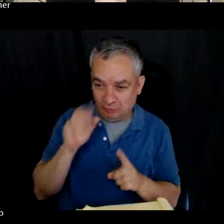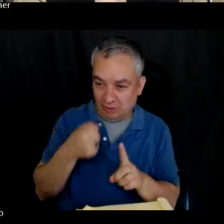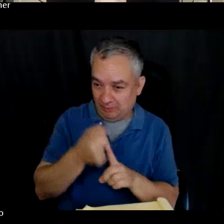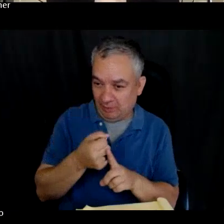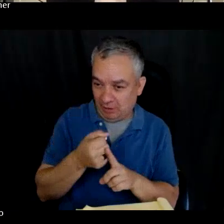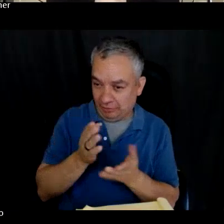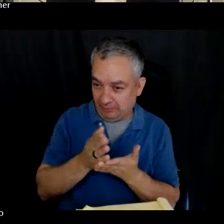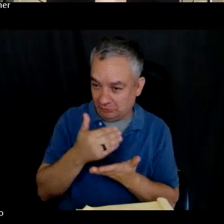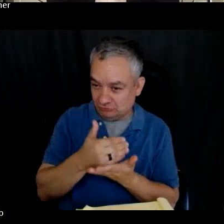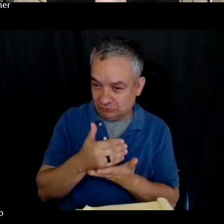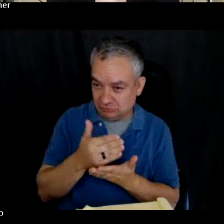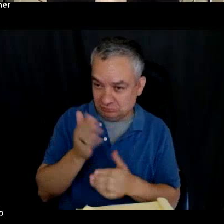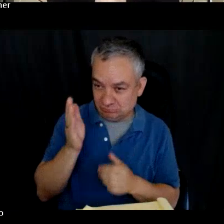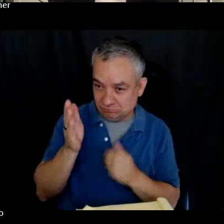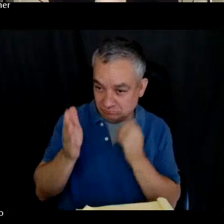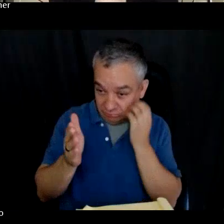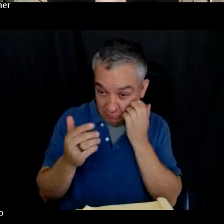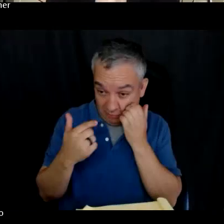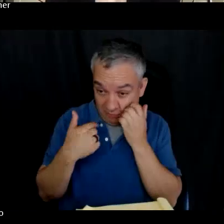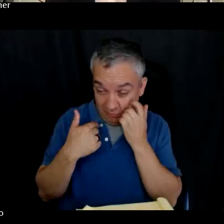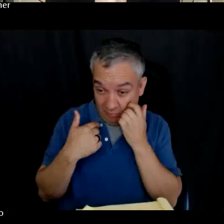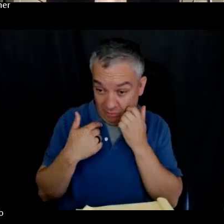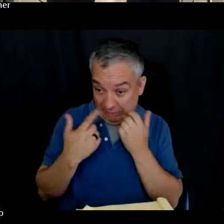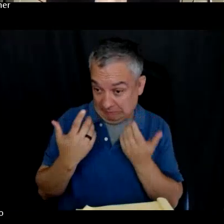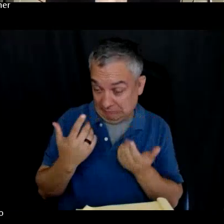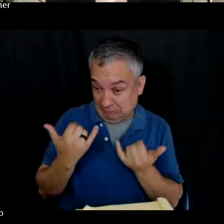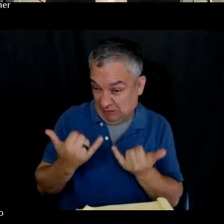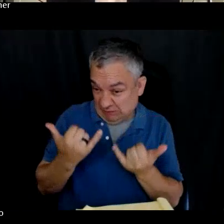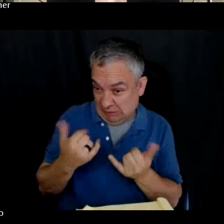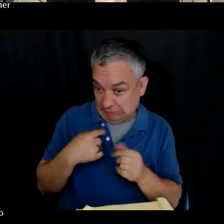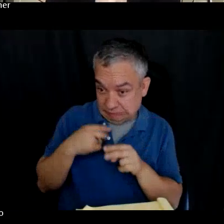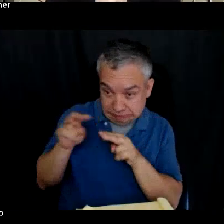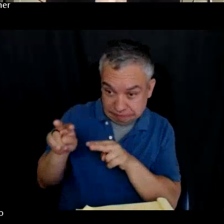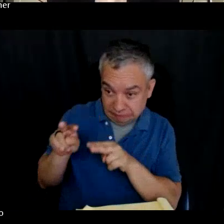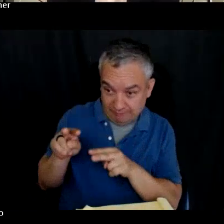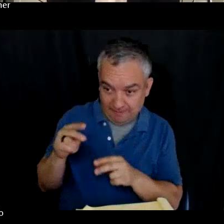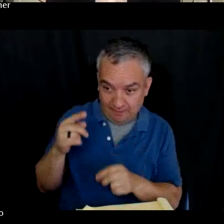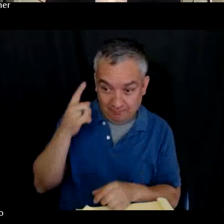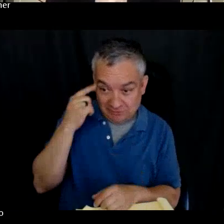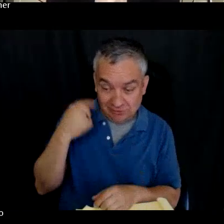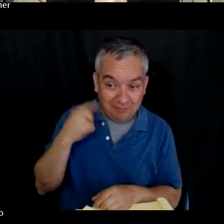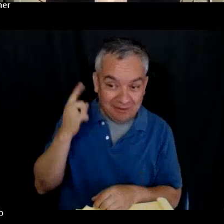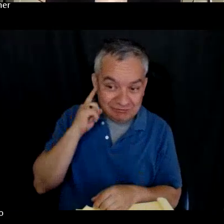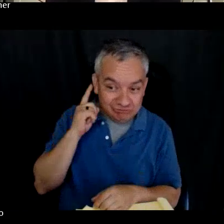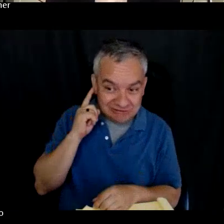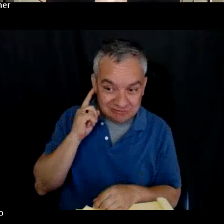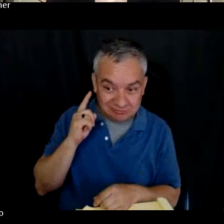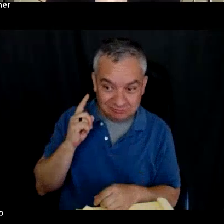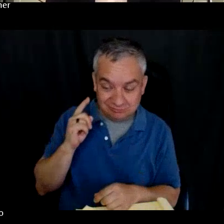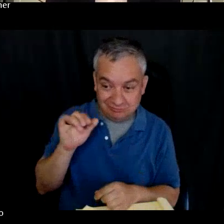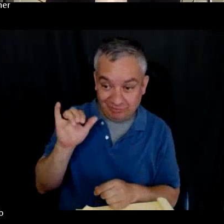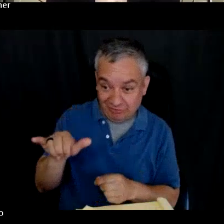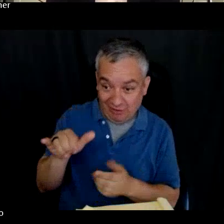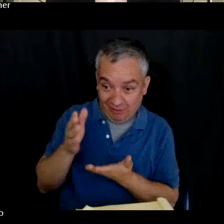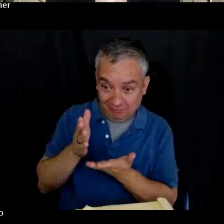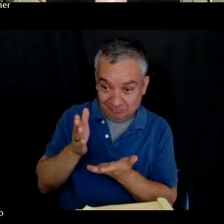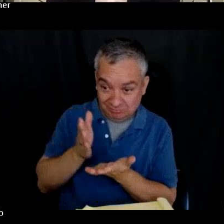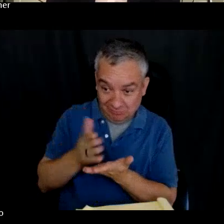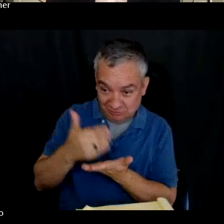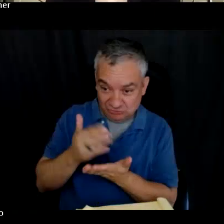SNAP and Medicaid is going to be impacted within the budget? I mean, that's something that we're kind of